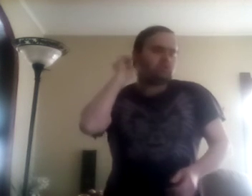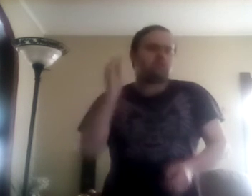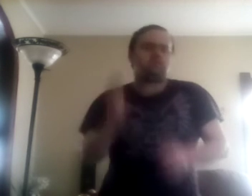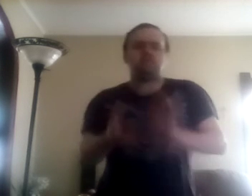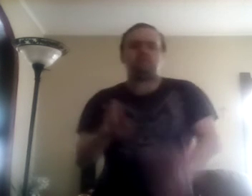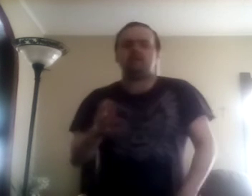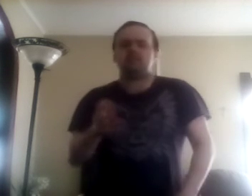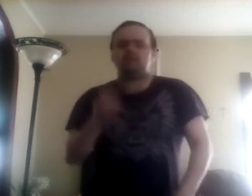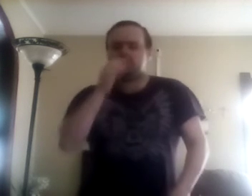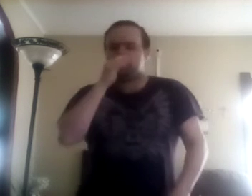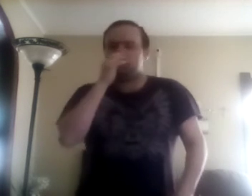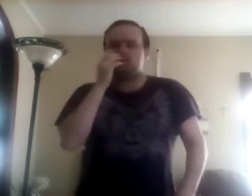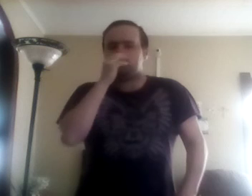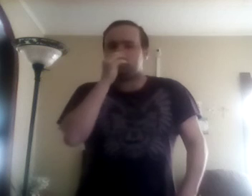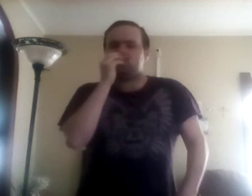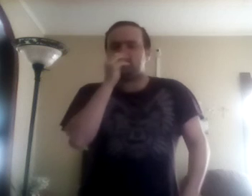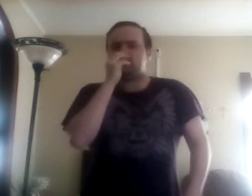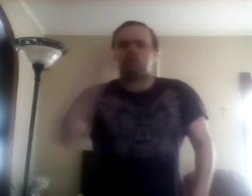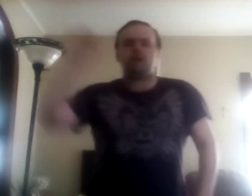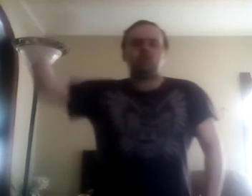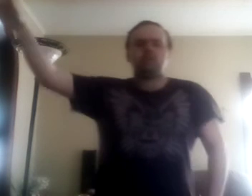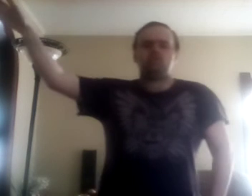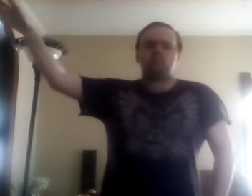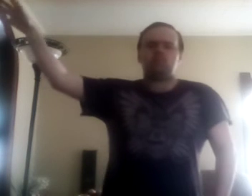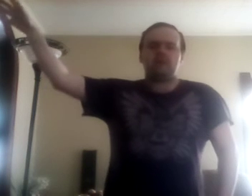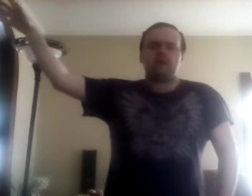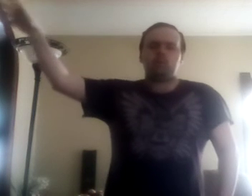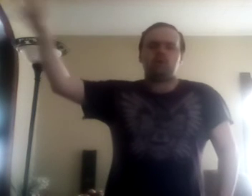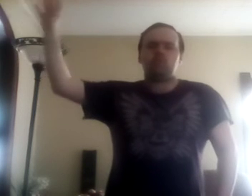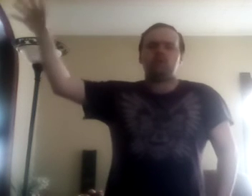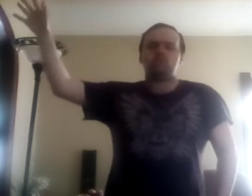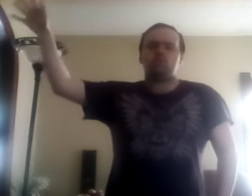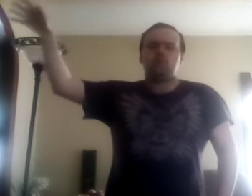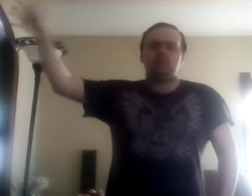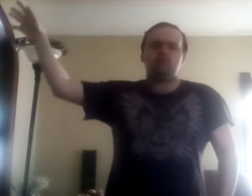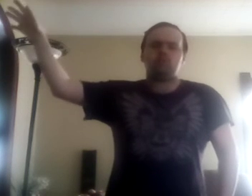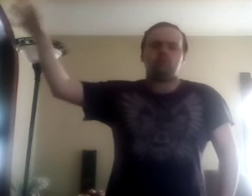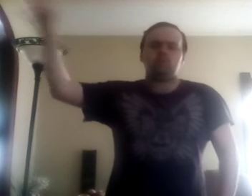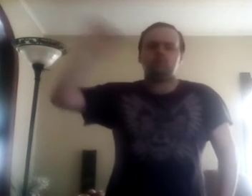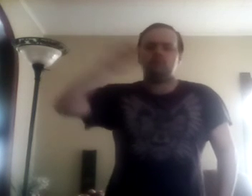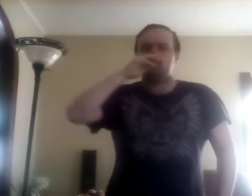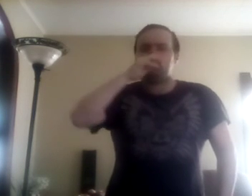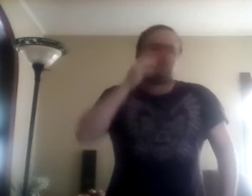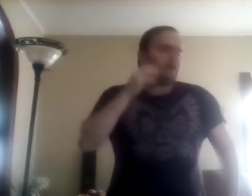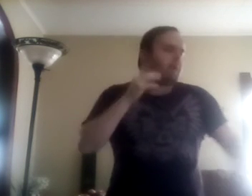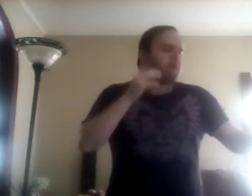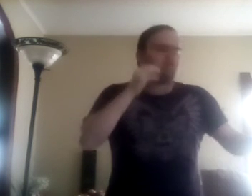could sleep in. We are washroom camp. We are washroom. We are food. We are